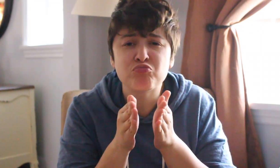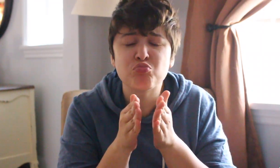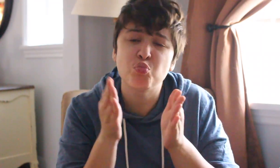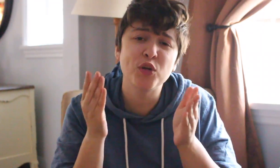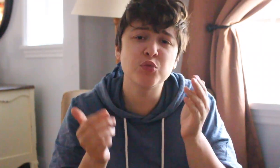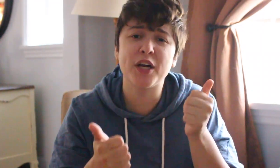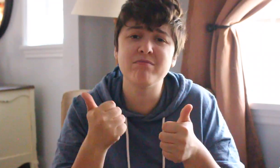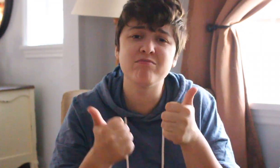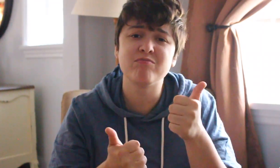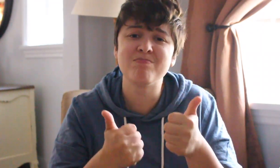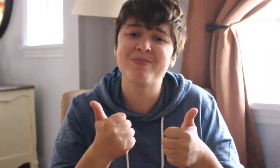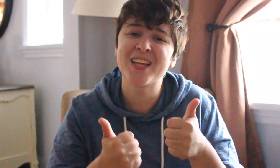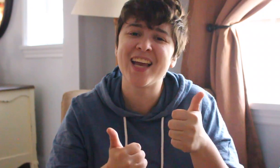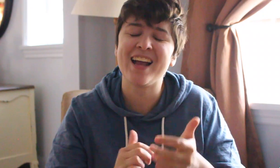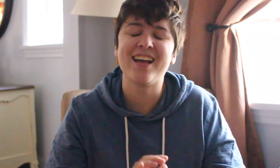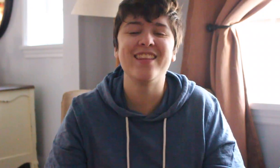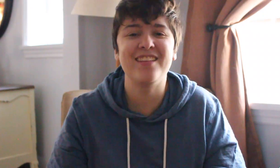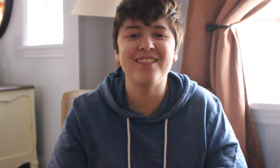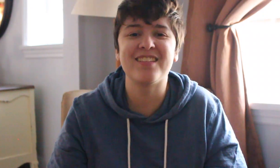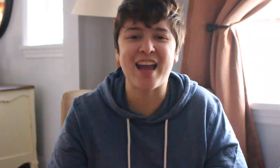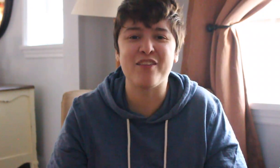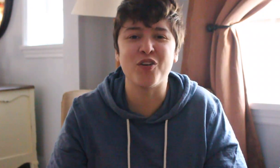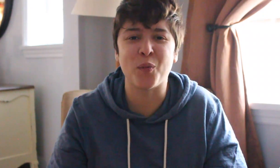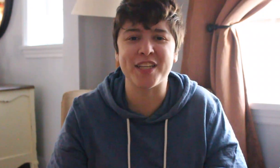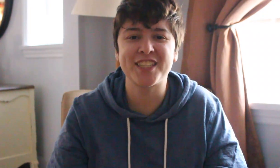Which one? This is the sign for which.